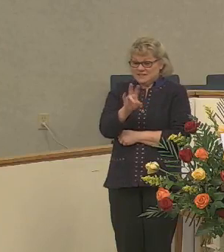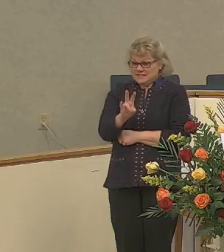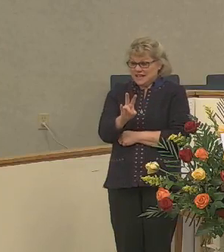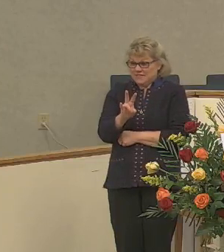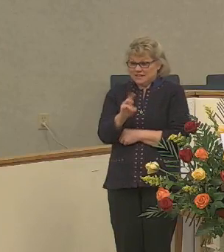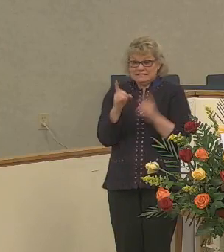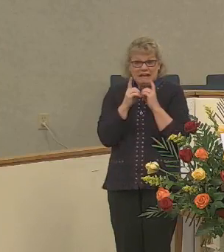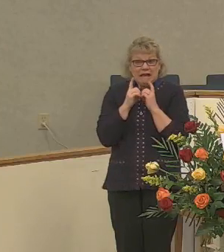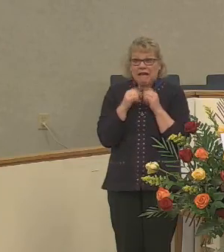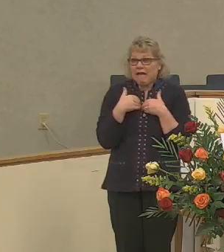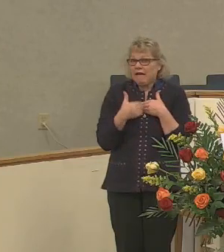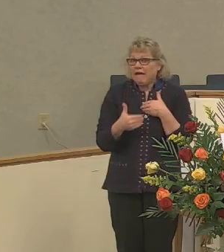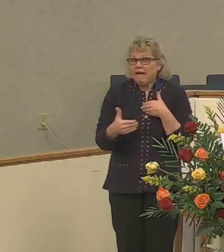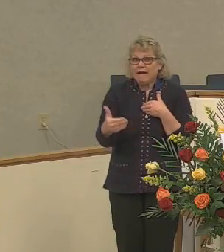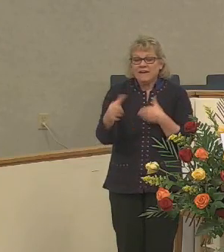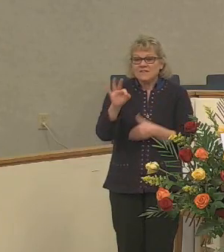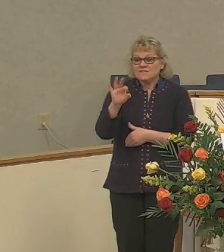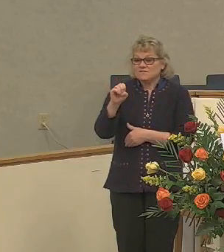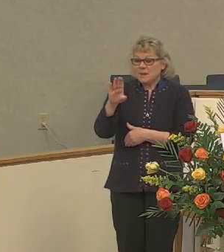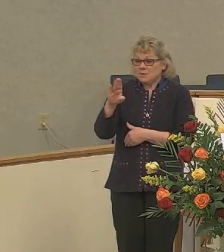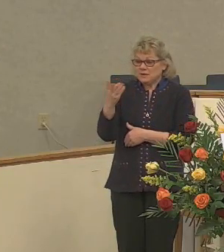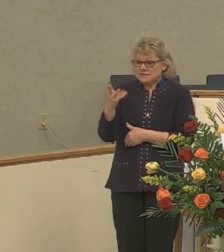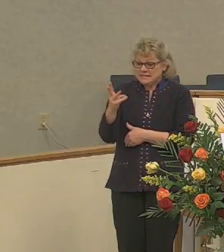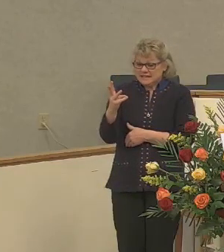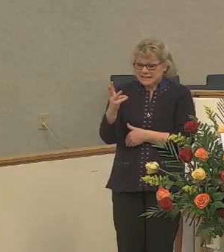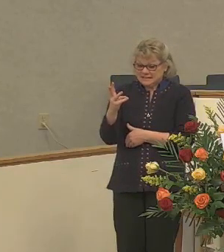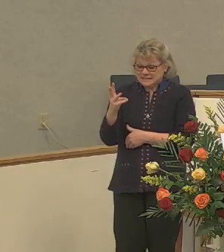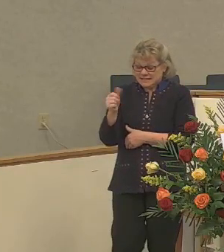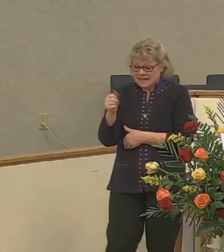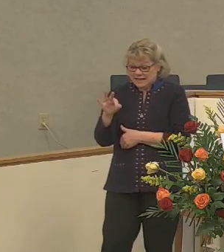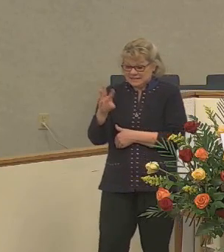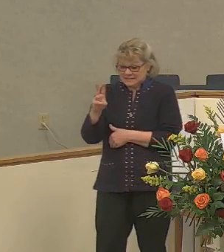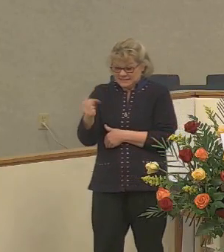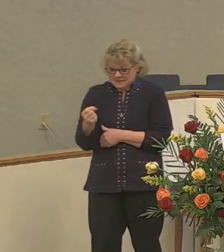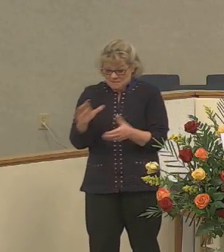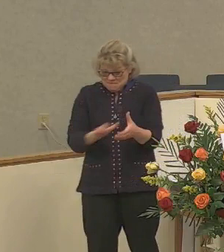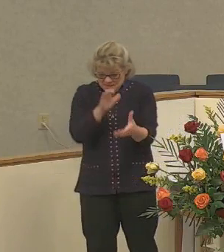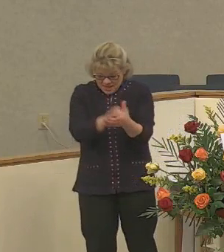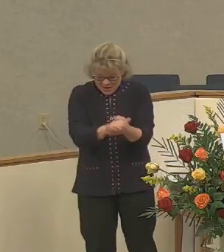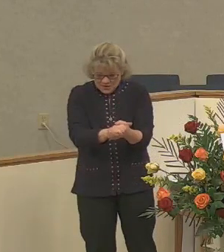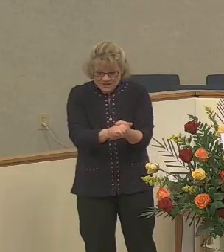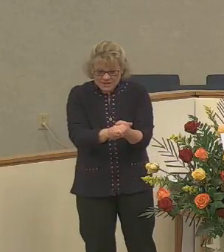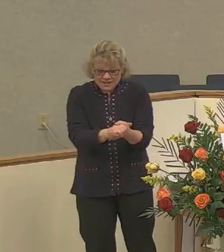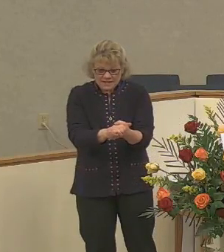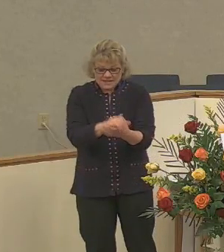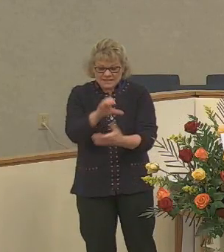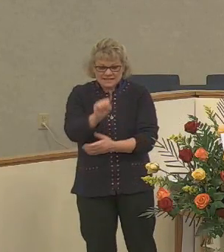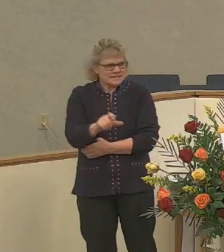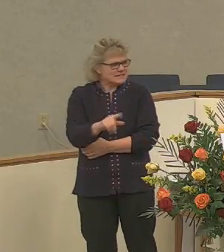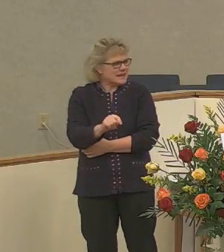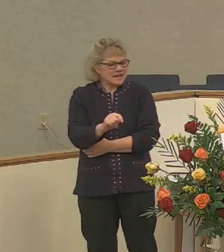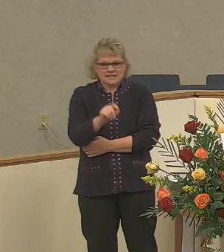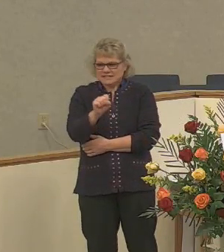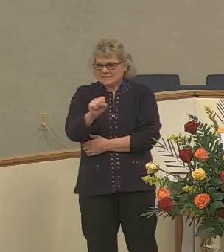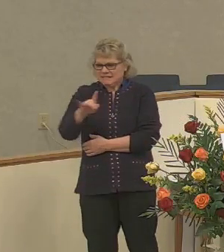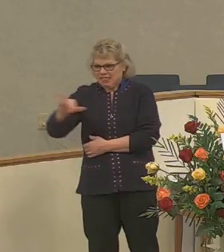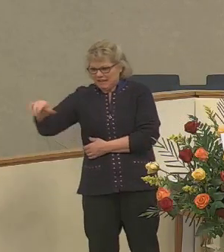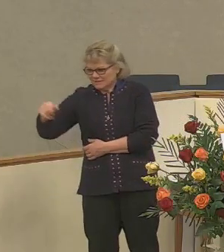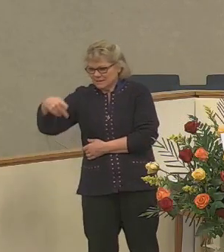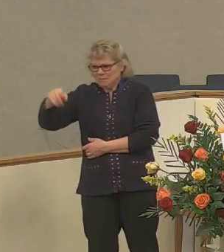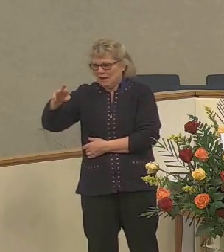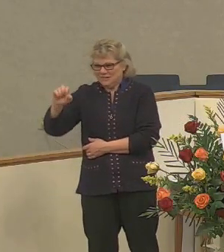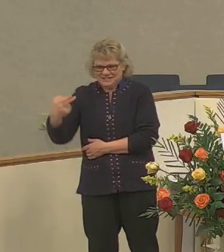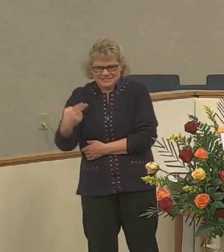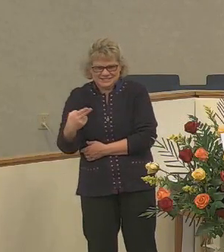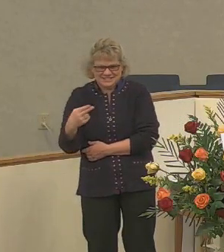daily until February 6, 1960, when we were married at St. Stanislaus Parish in